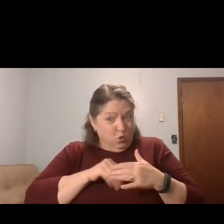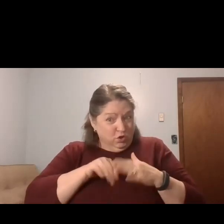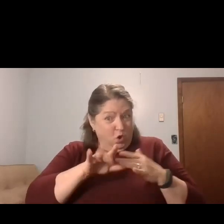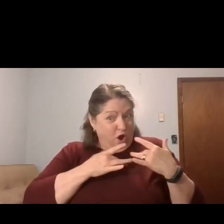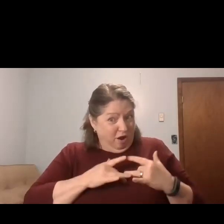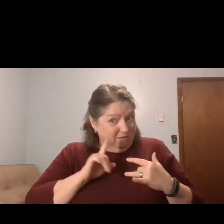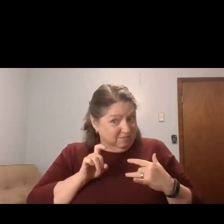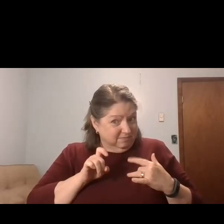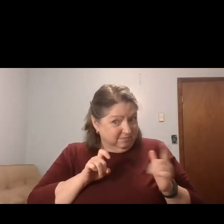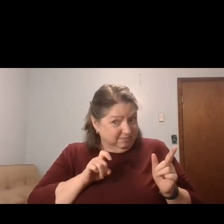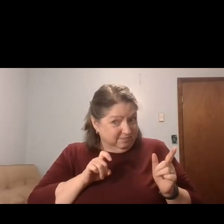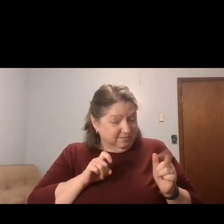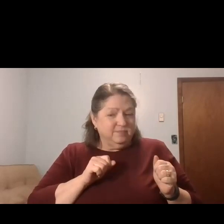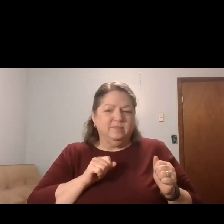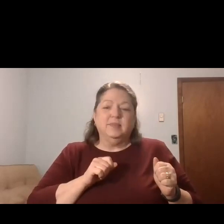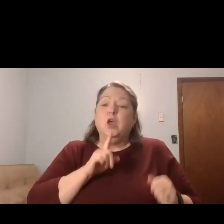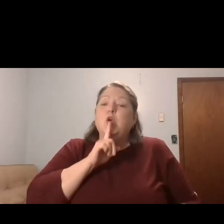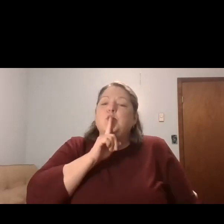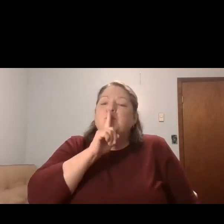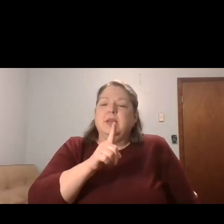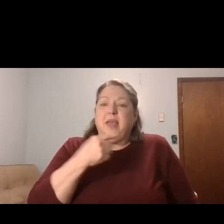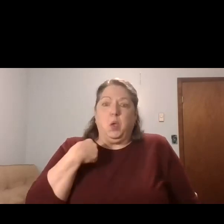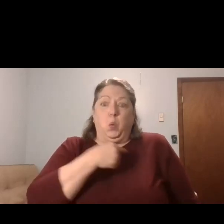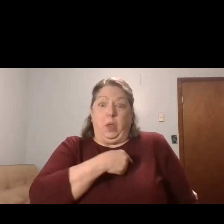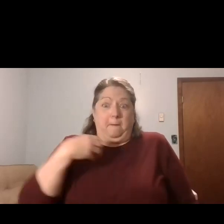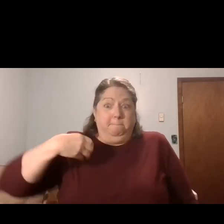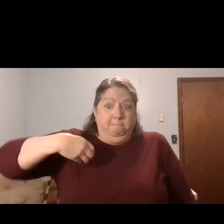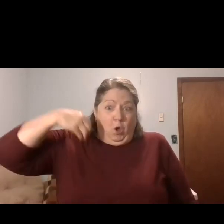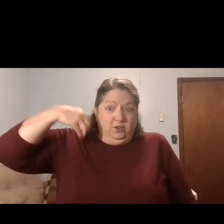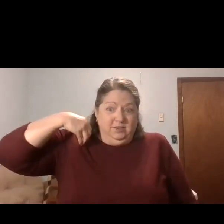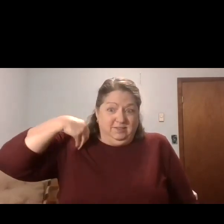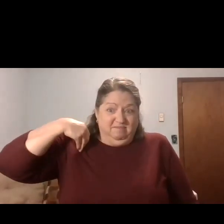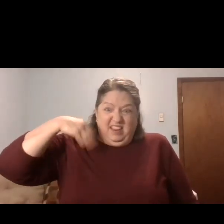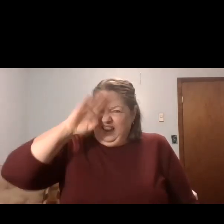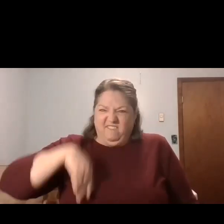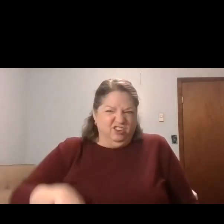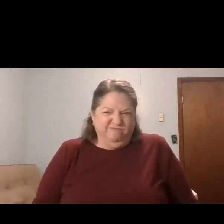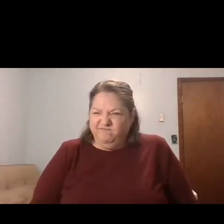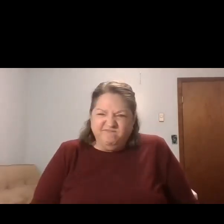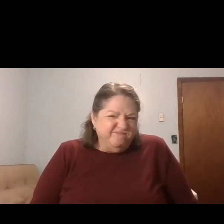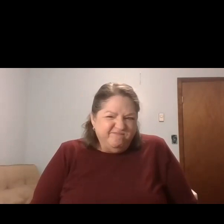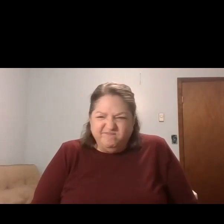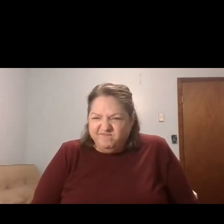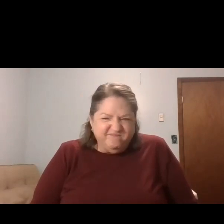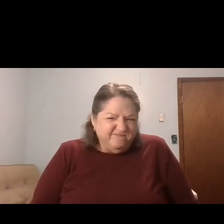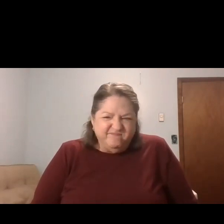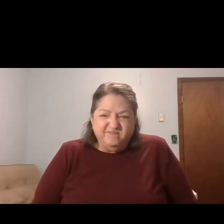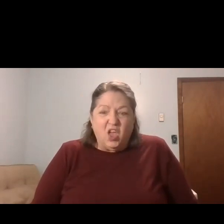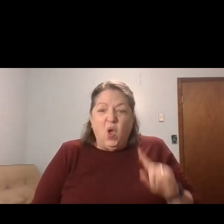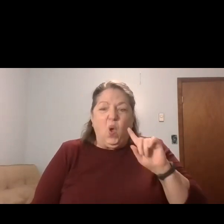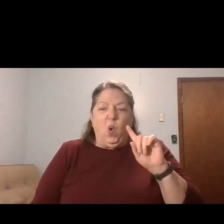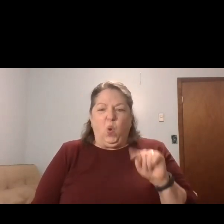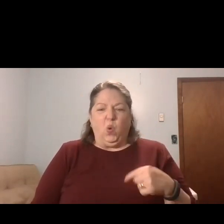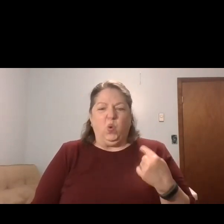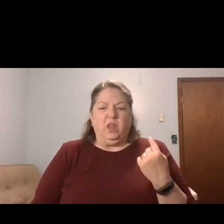in reality, none of us runs our own lives. We can't be our own kings. There is one in the